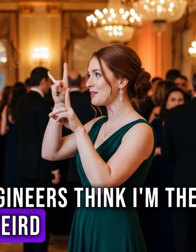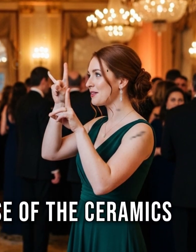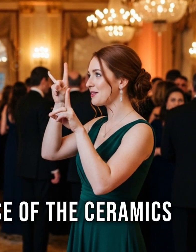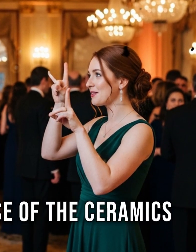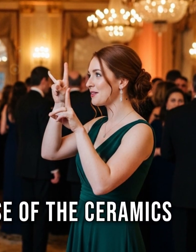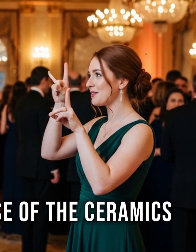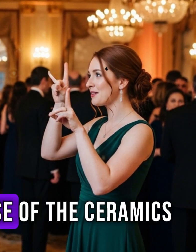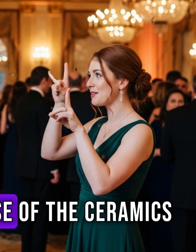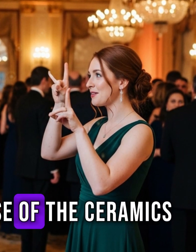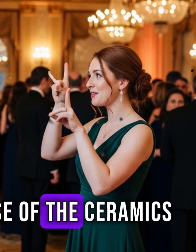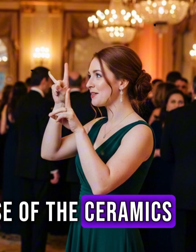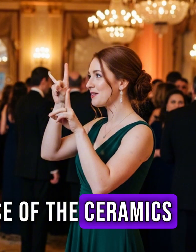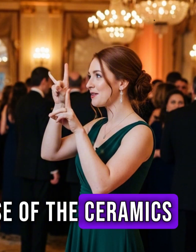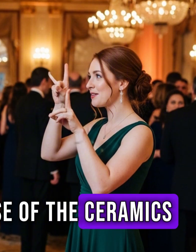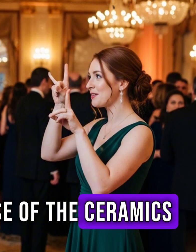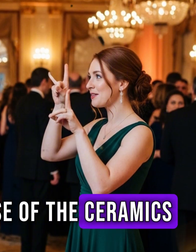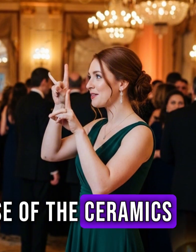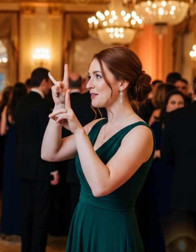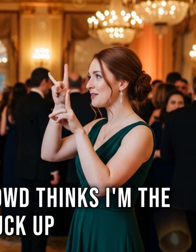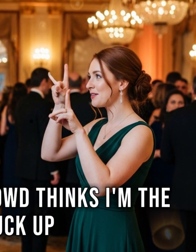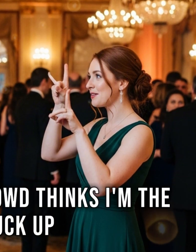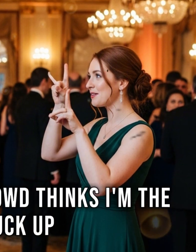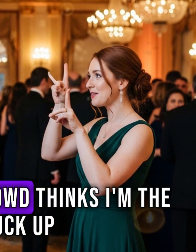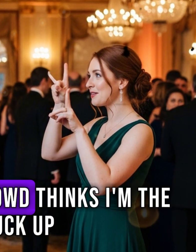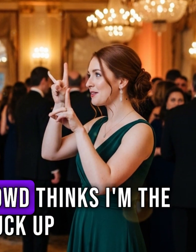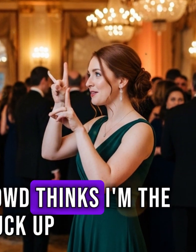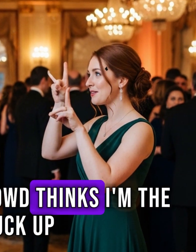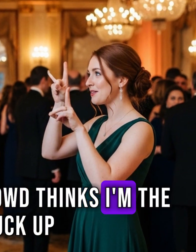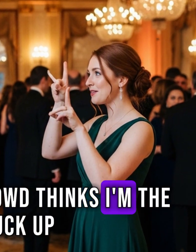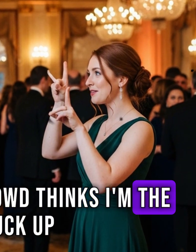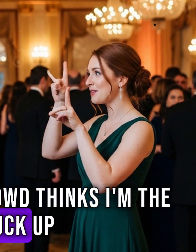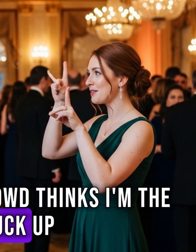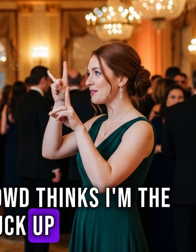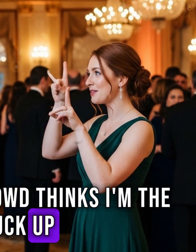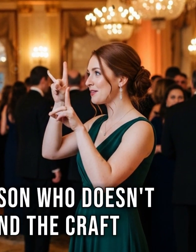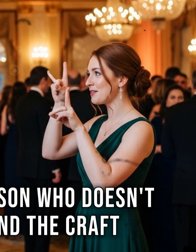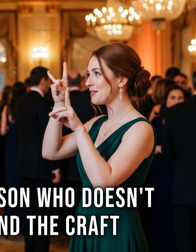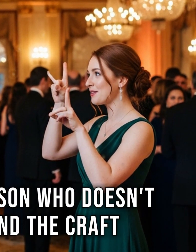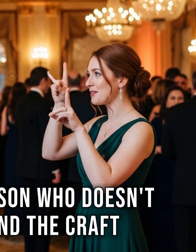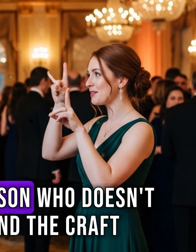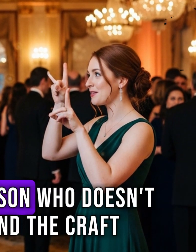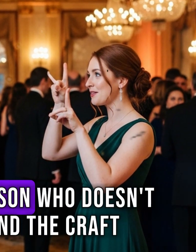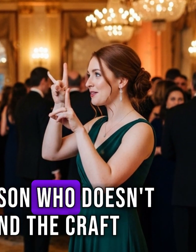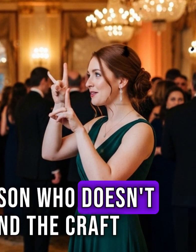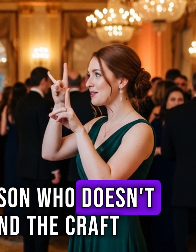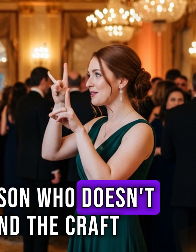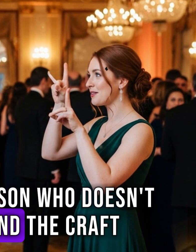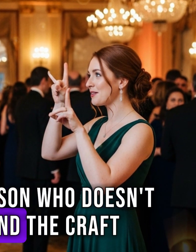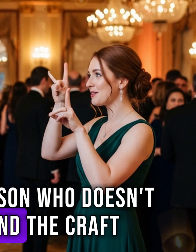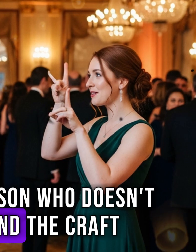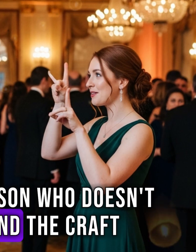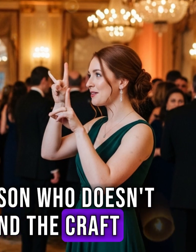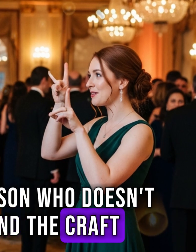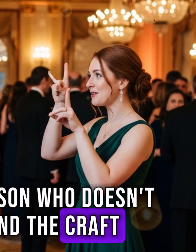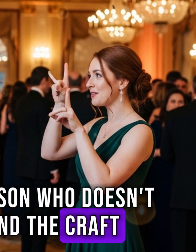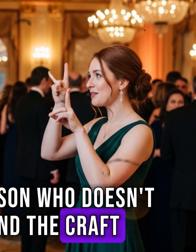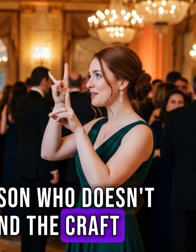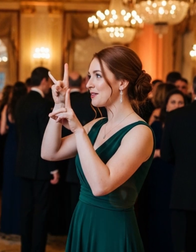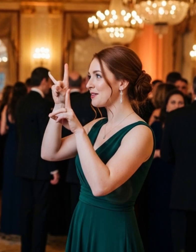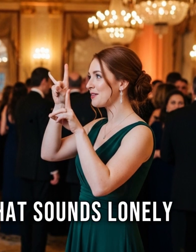rich kid because of the ceramics, and the art crowd thinks I'm the stuck-up tech baron's son who doesn't understand the craft. I'm